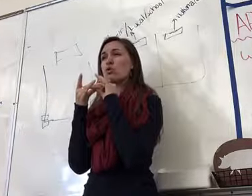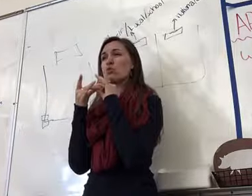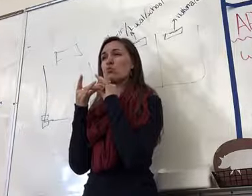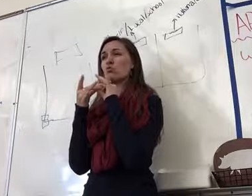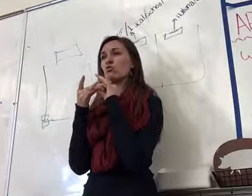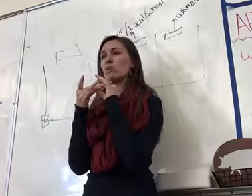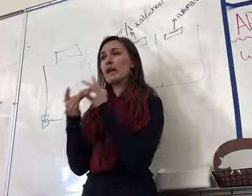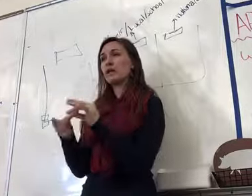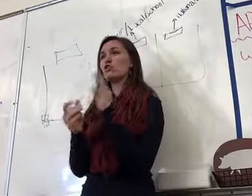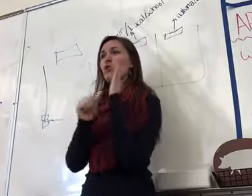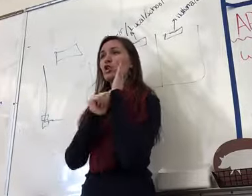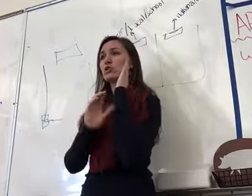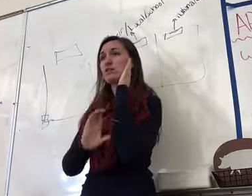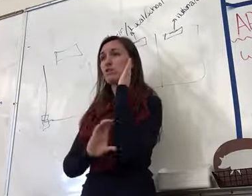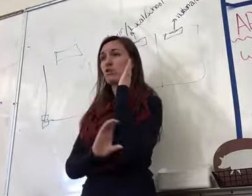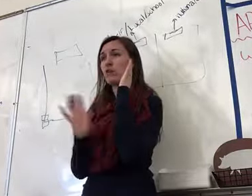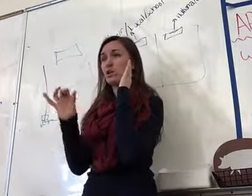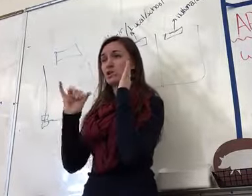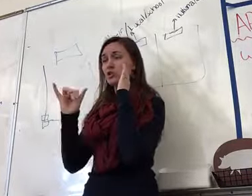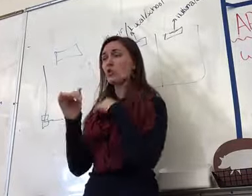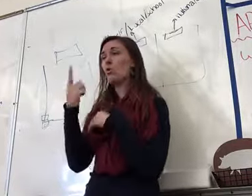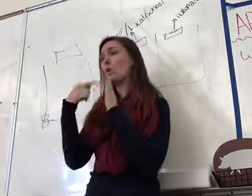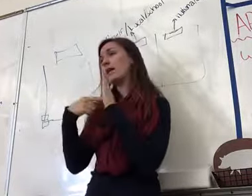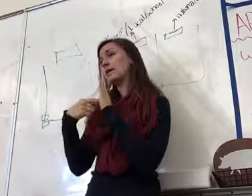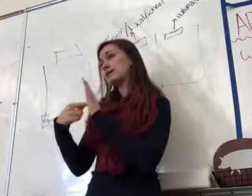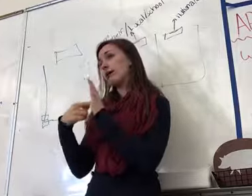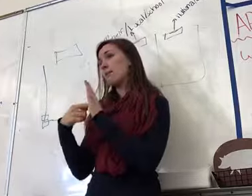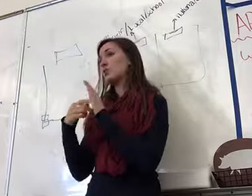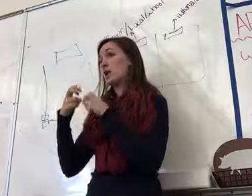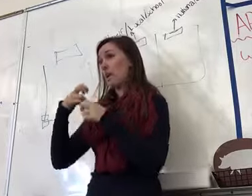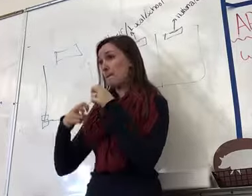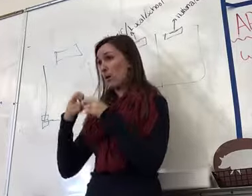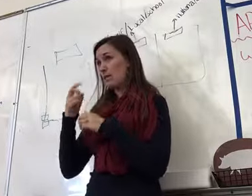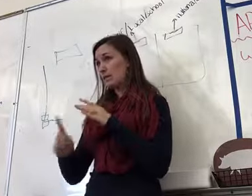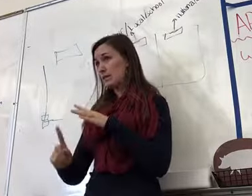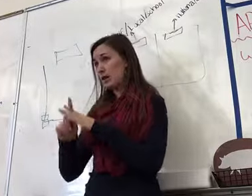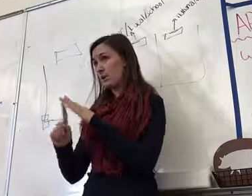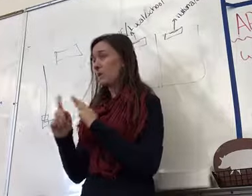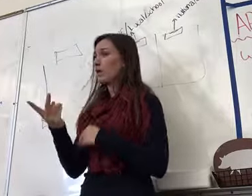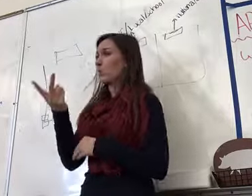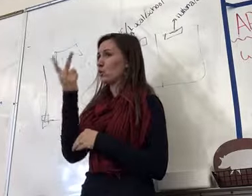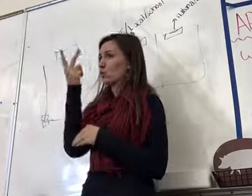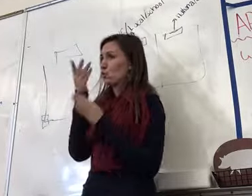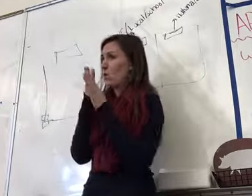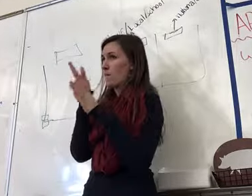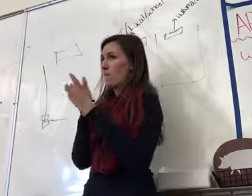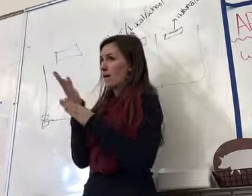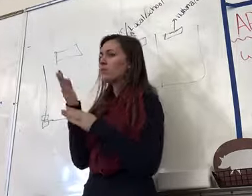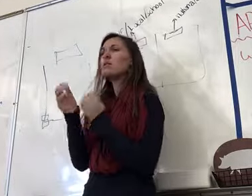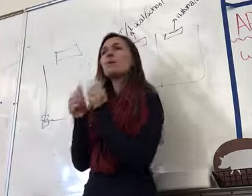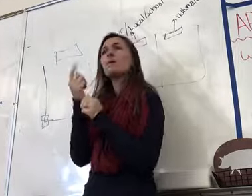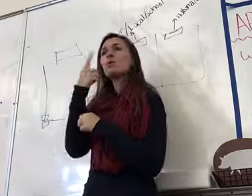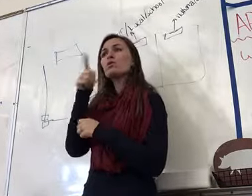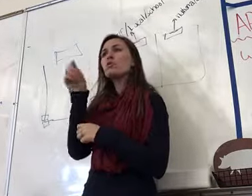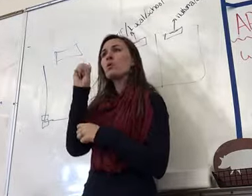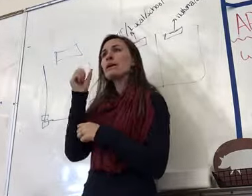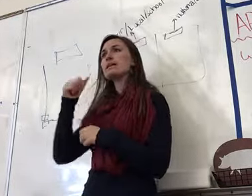example of where these are going to be problems, there's two major ones that you need to know. And most of you did it really well in your SAQ because you